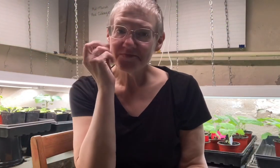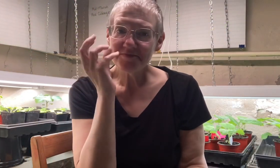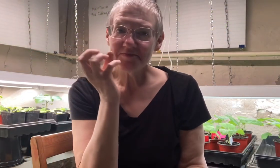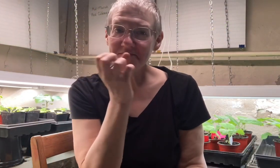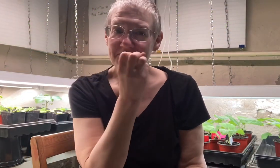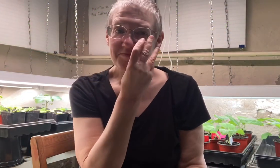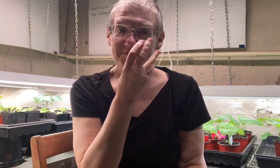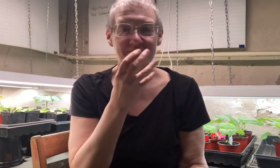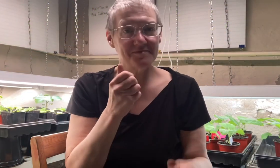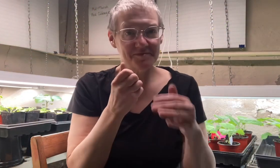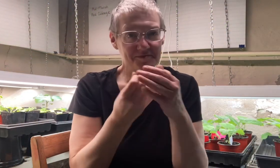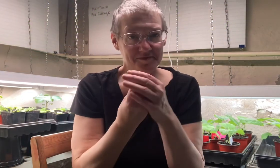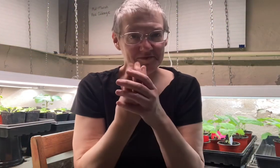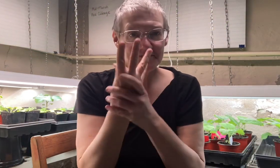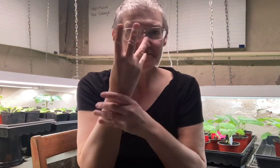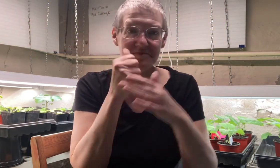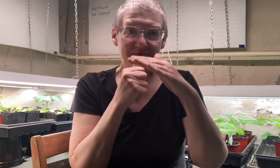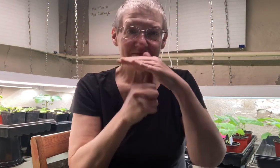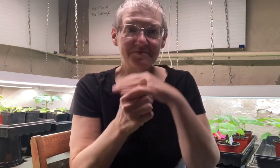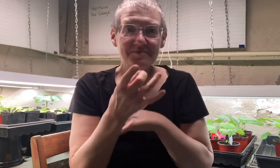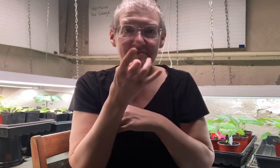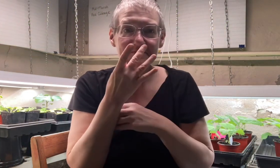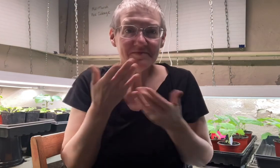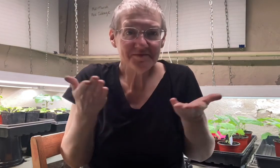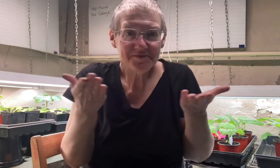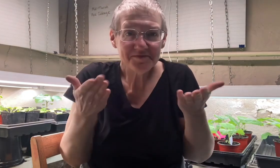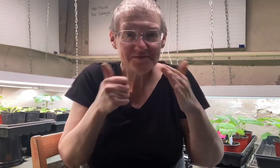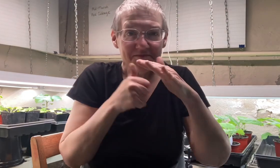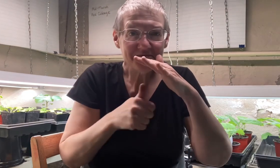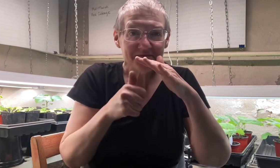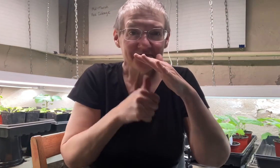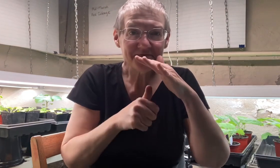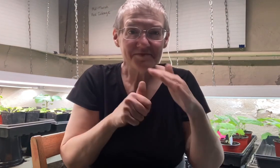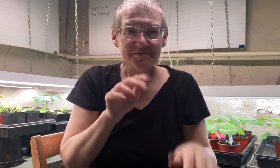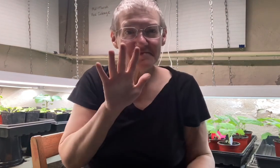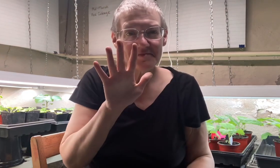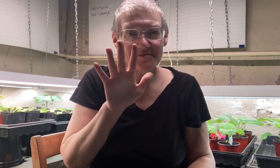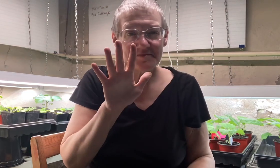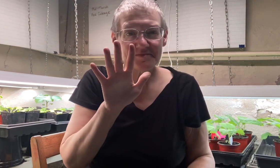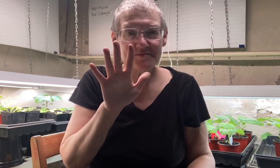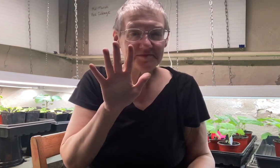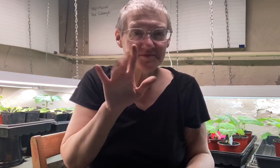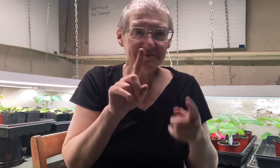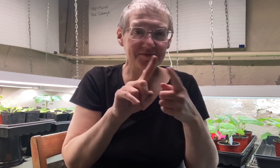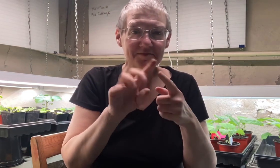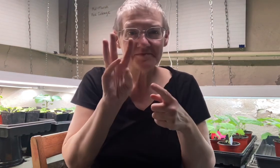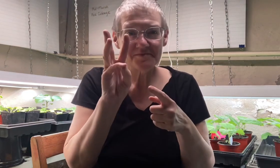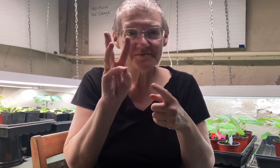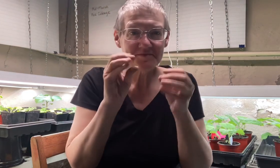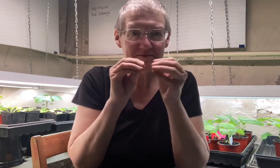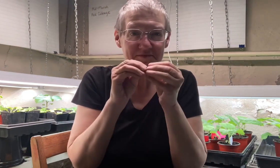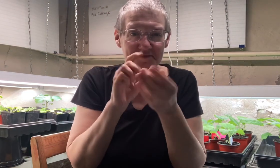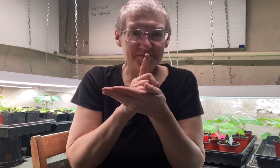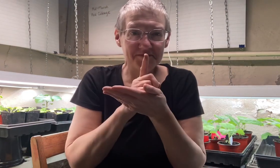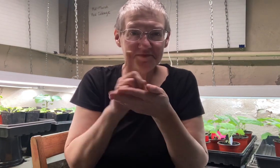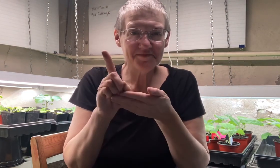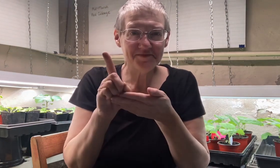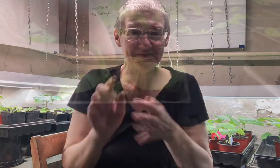Now, these are a summer flower. So they're going to continue to grow inside here in the basement under light 5 to 6 more